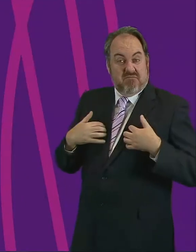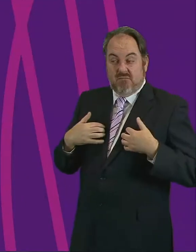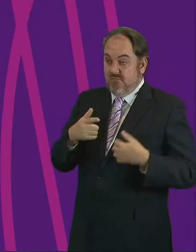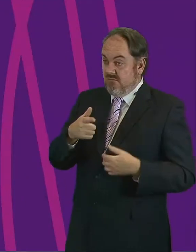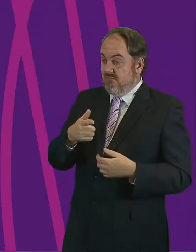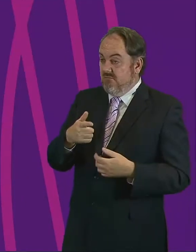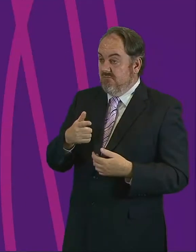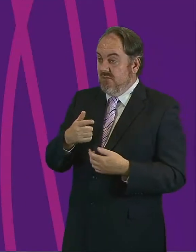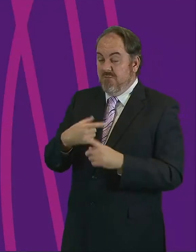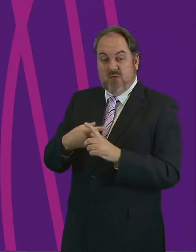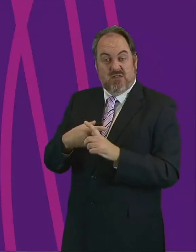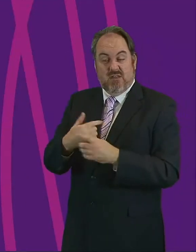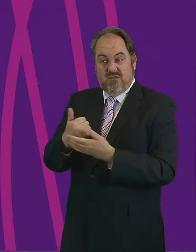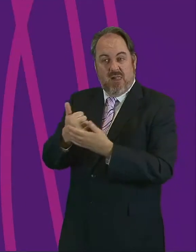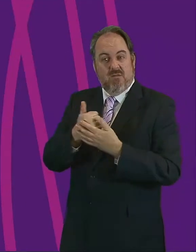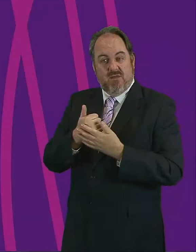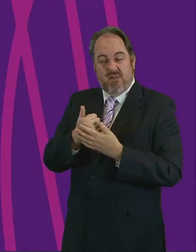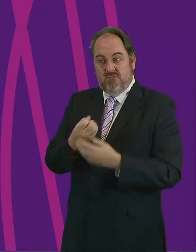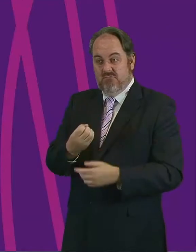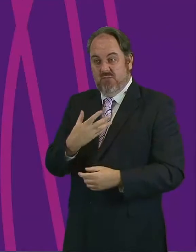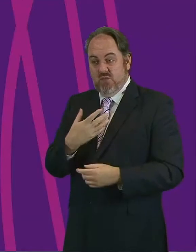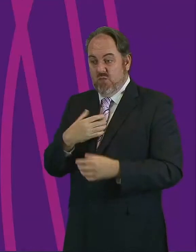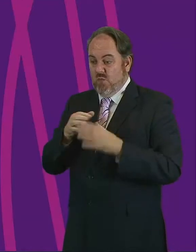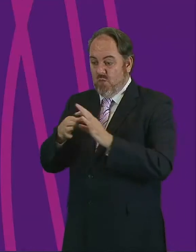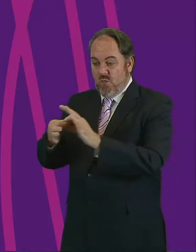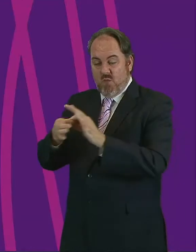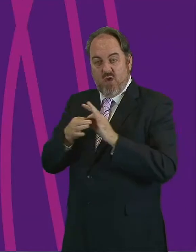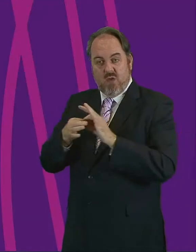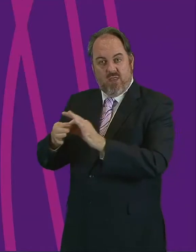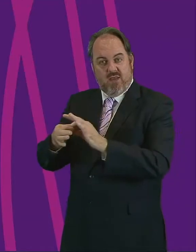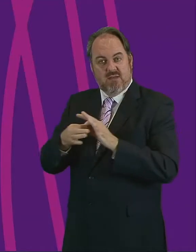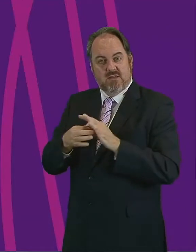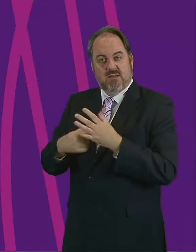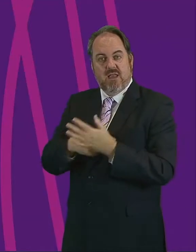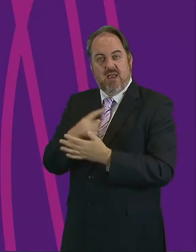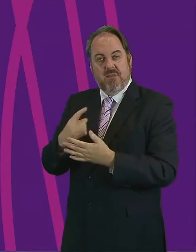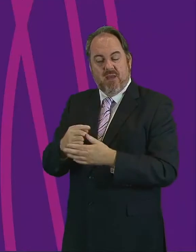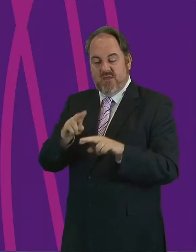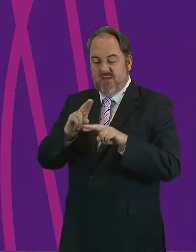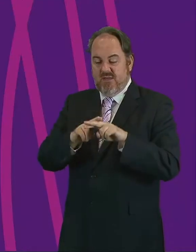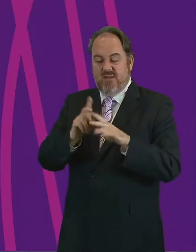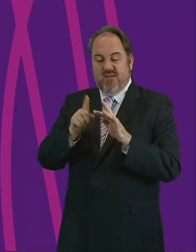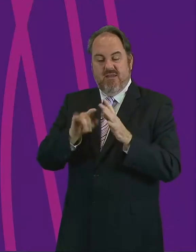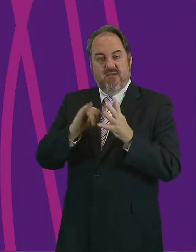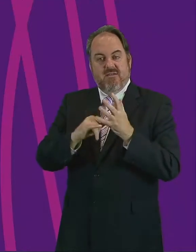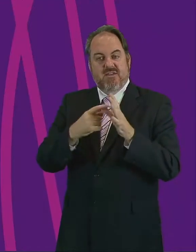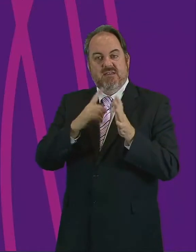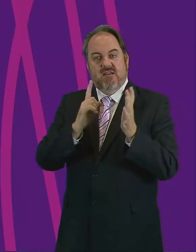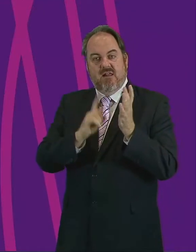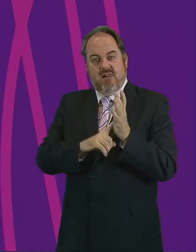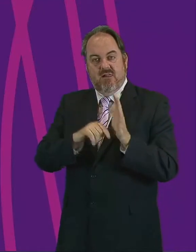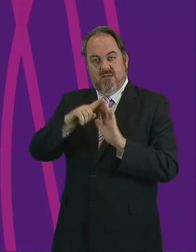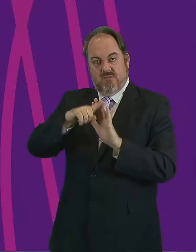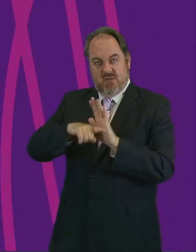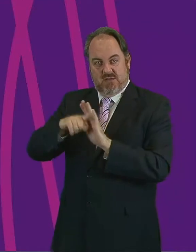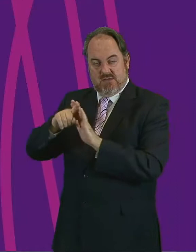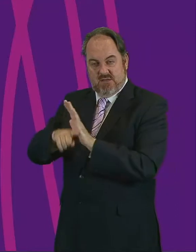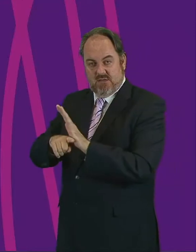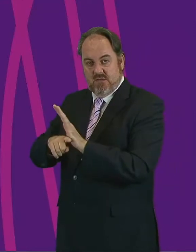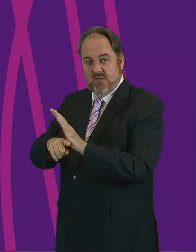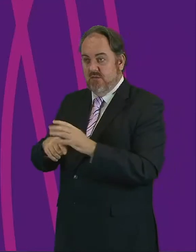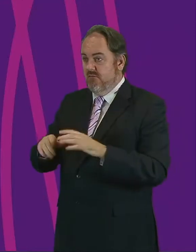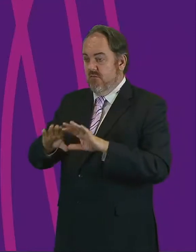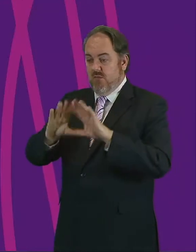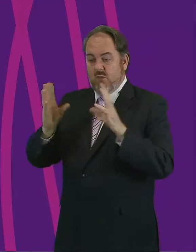the outset for to work with us in terms of the fiscal flexibilities, because, as I said, this has cross-government support, it